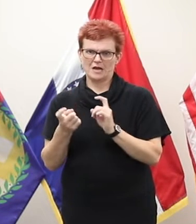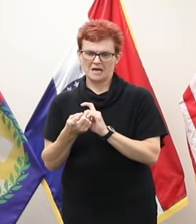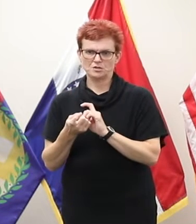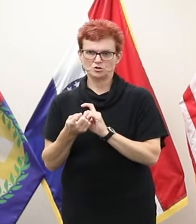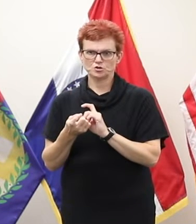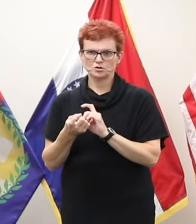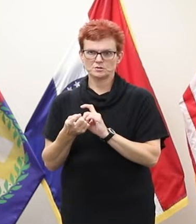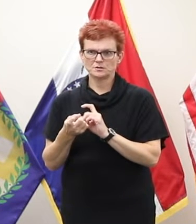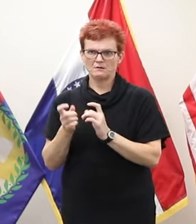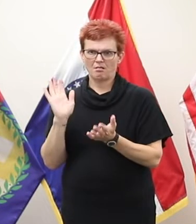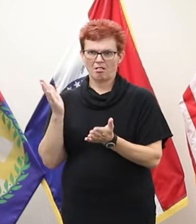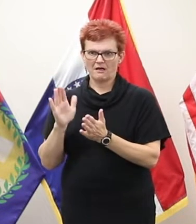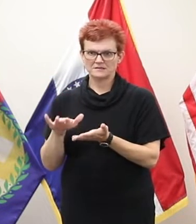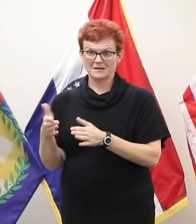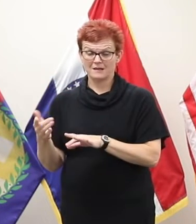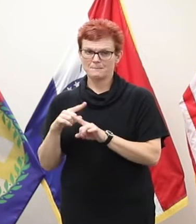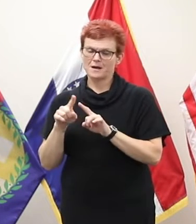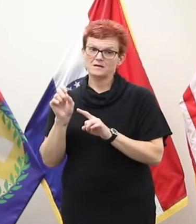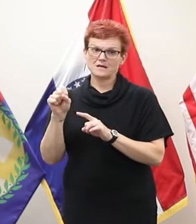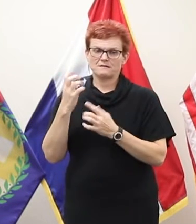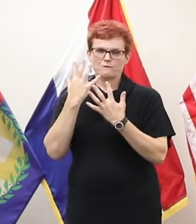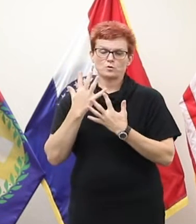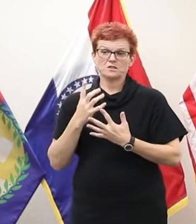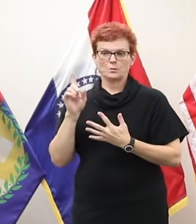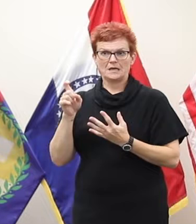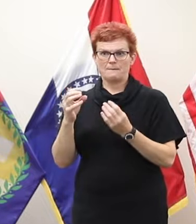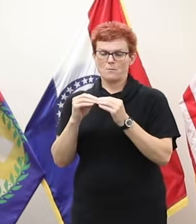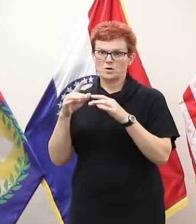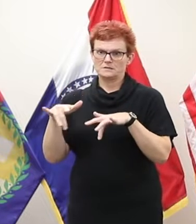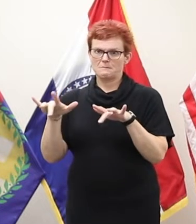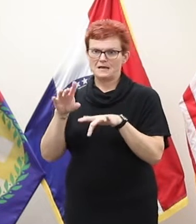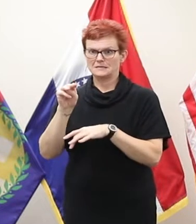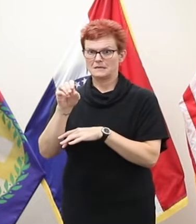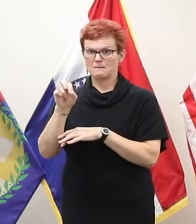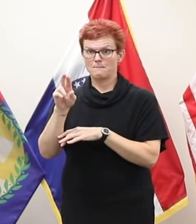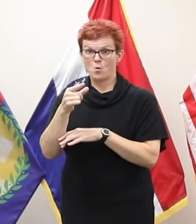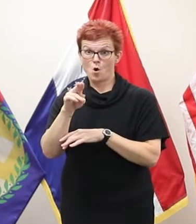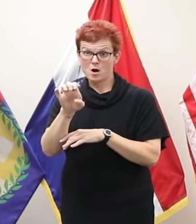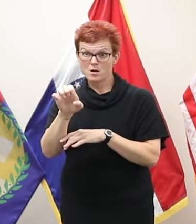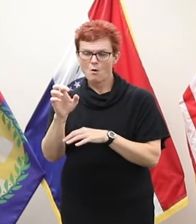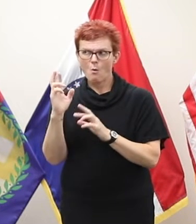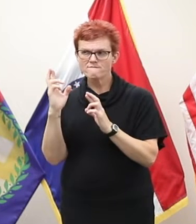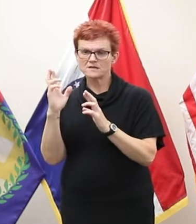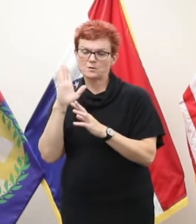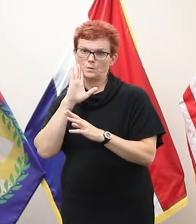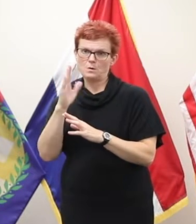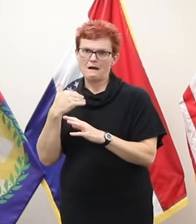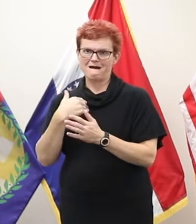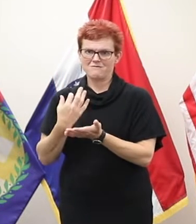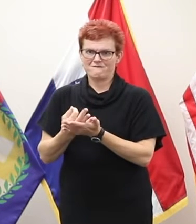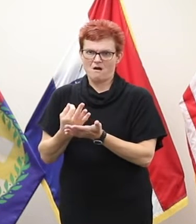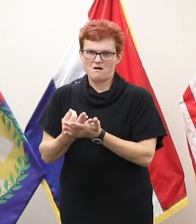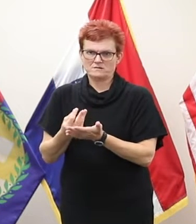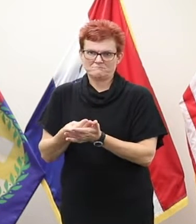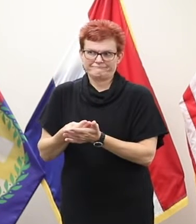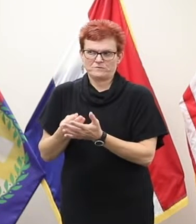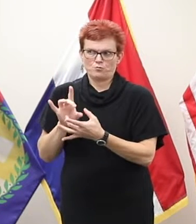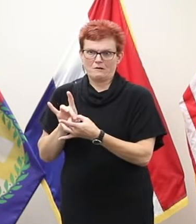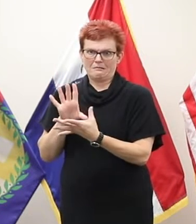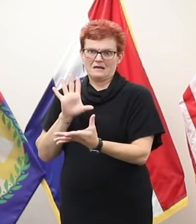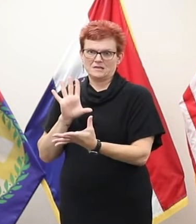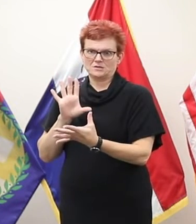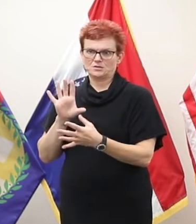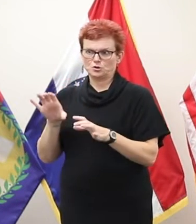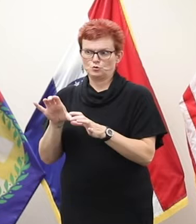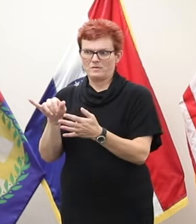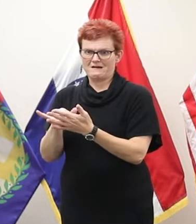need more space in our morgue. And we hope that we'll soon have the funds released to do the